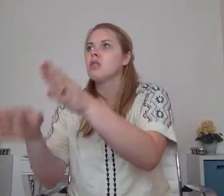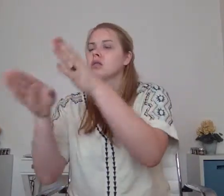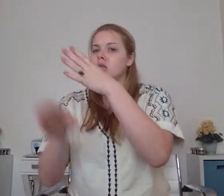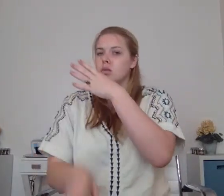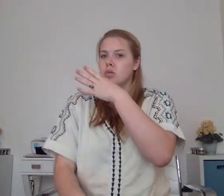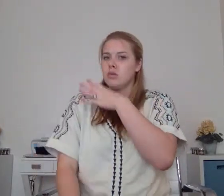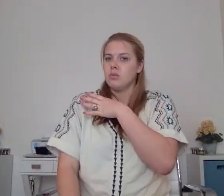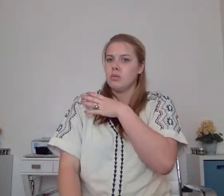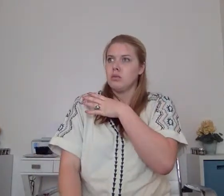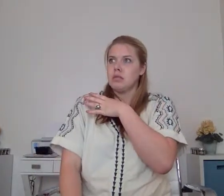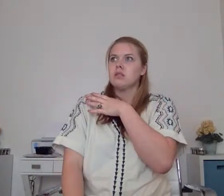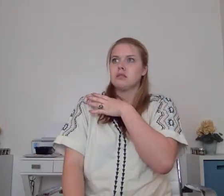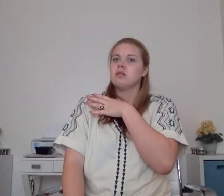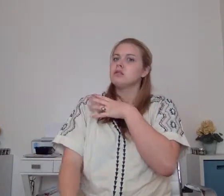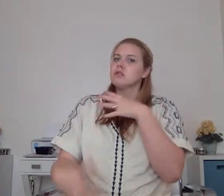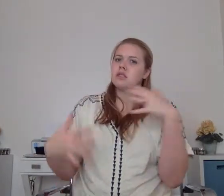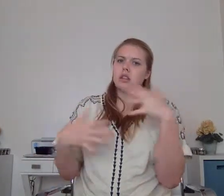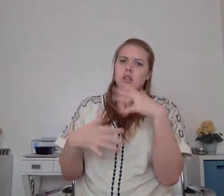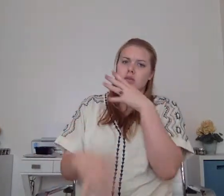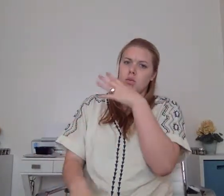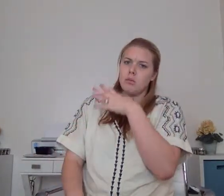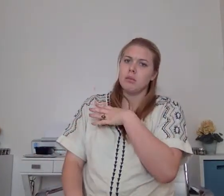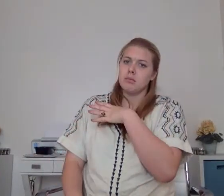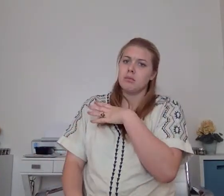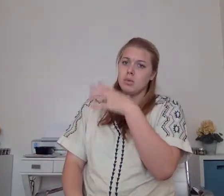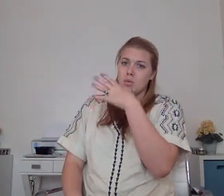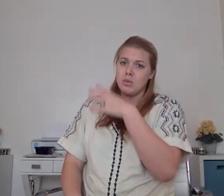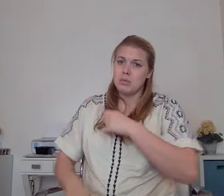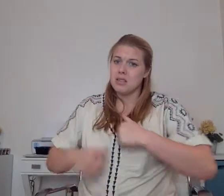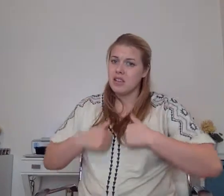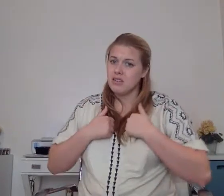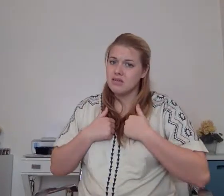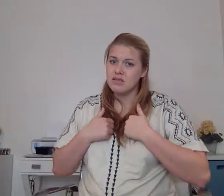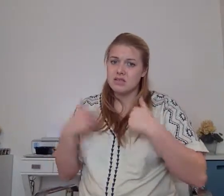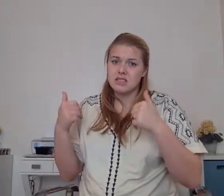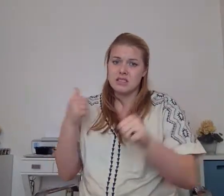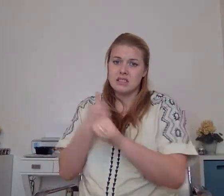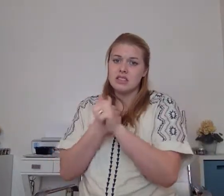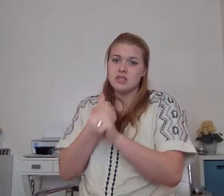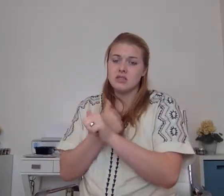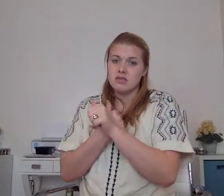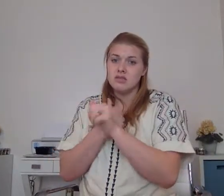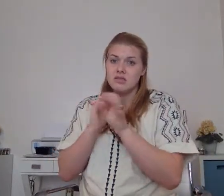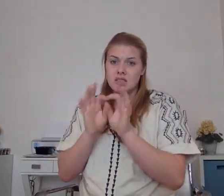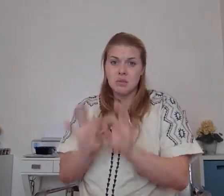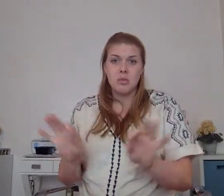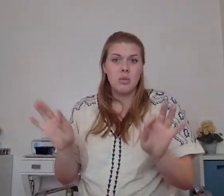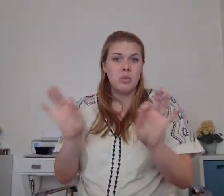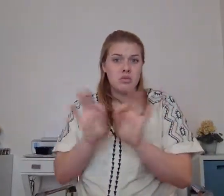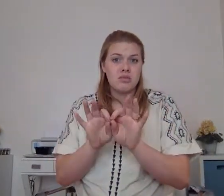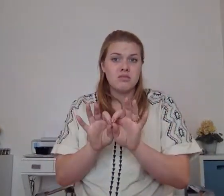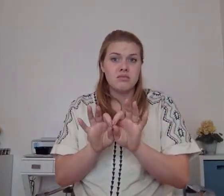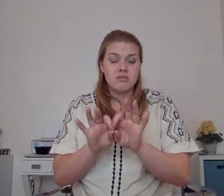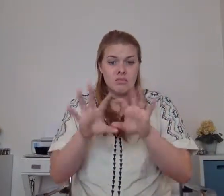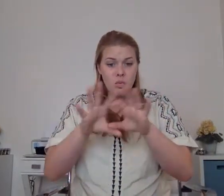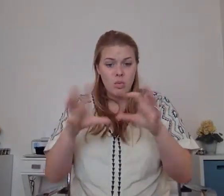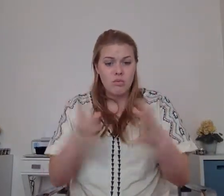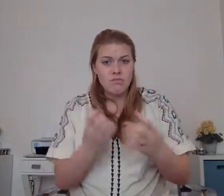much more to lose. That is why this needs to be a vital moment, not only for global activism, but in my opinion,